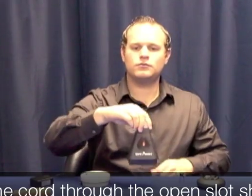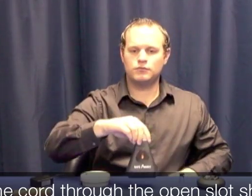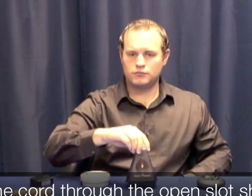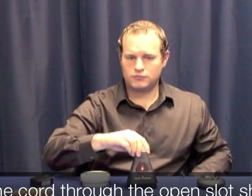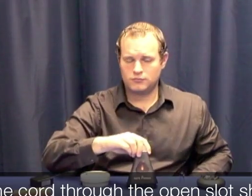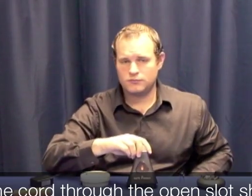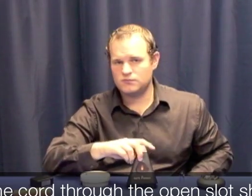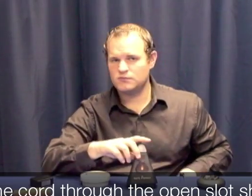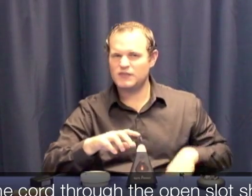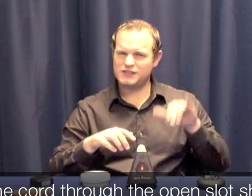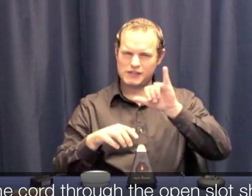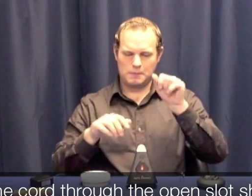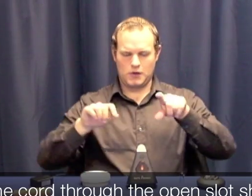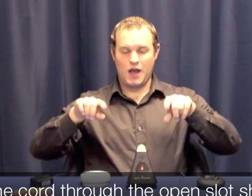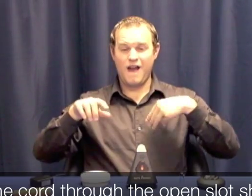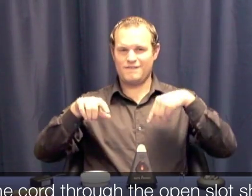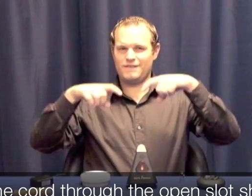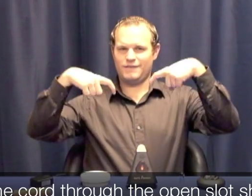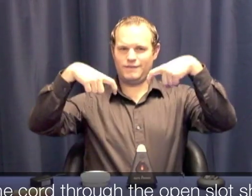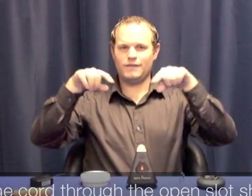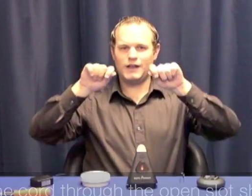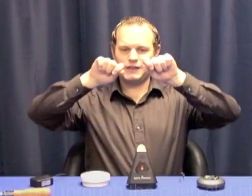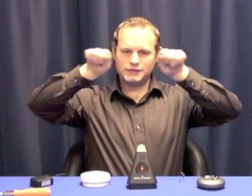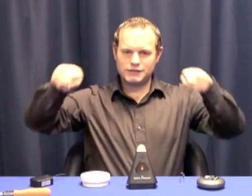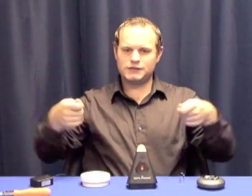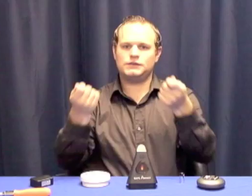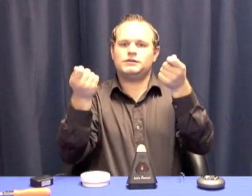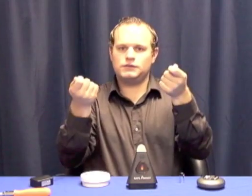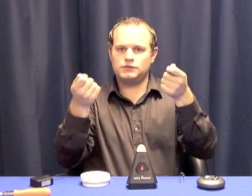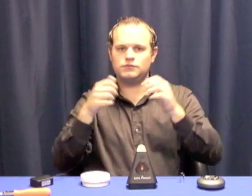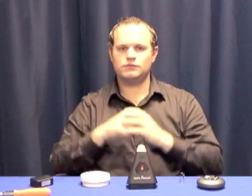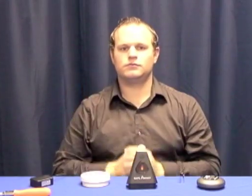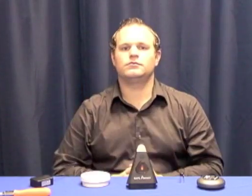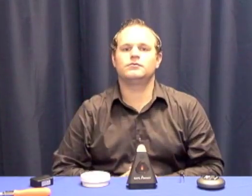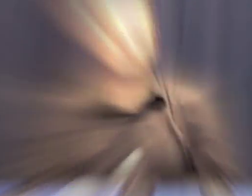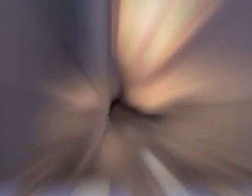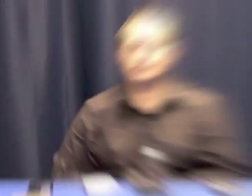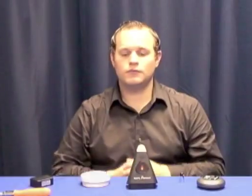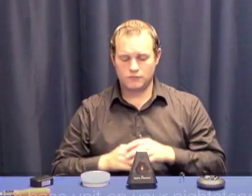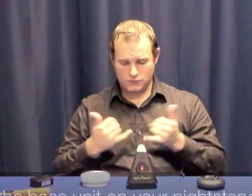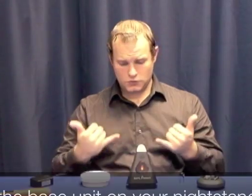Feed the cord through the open slot shaped like a J in the cover.